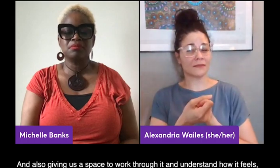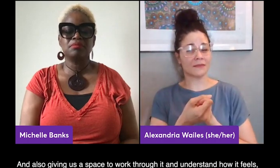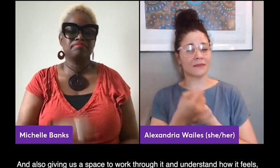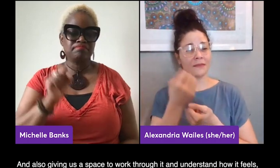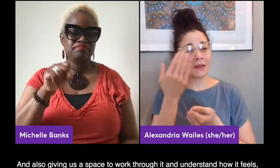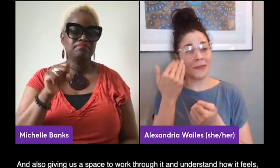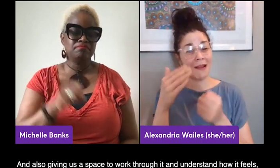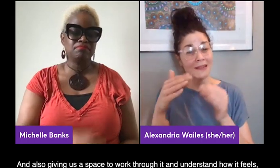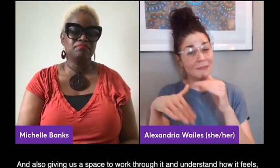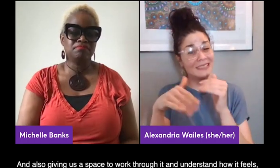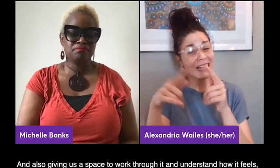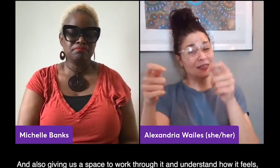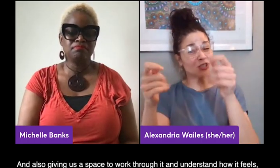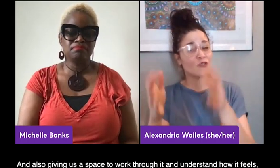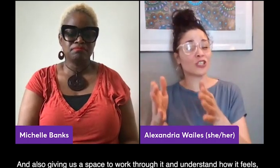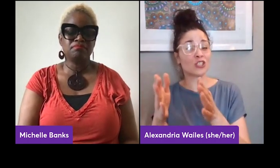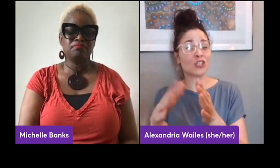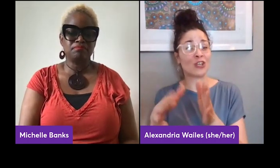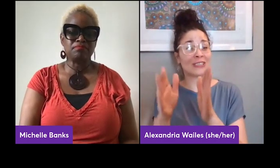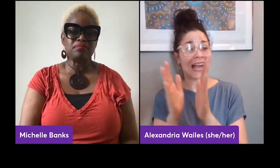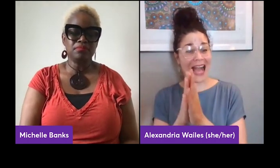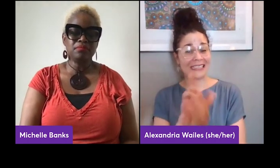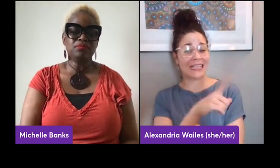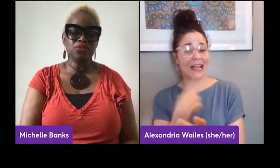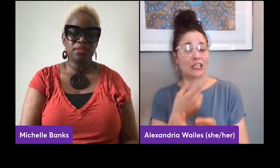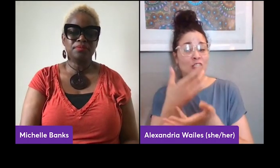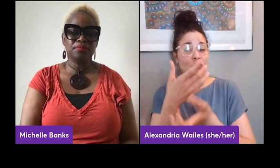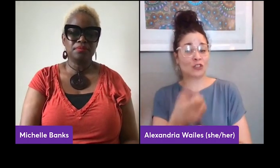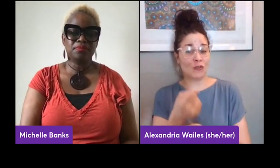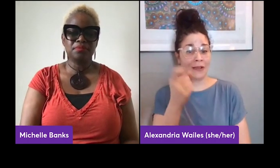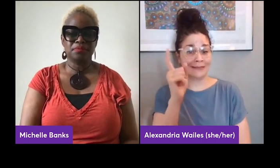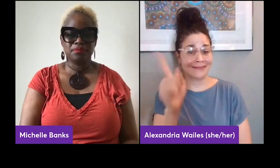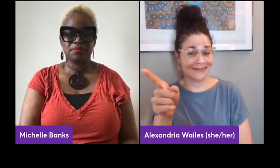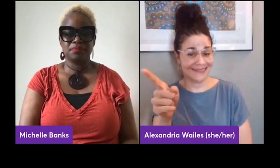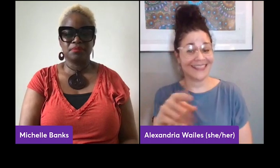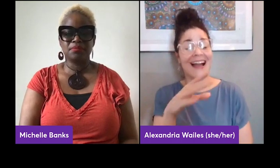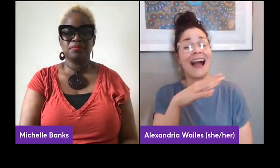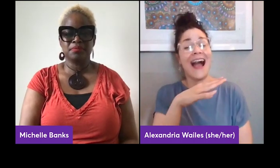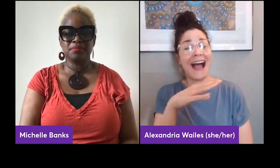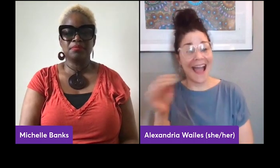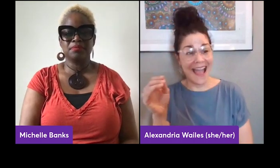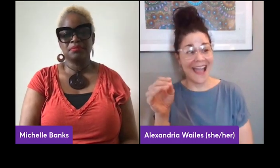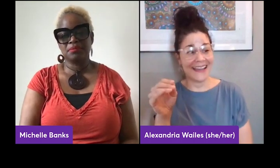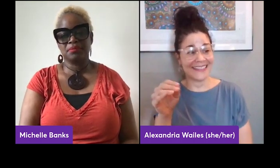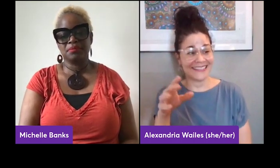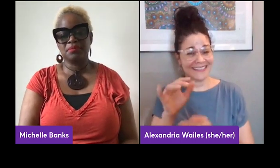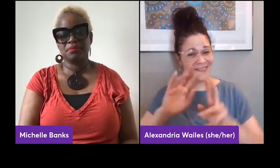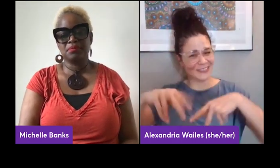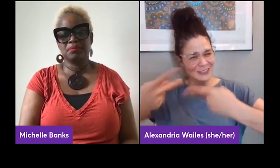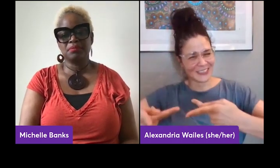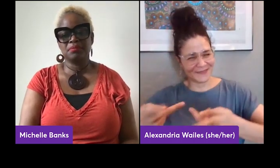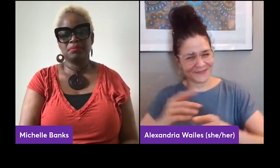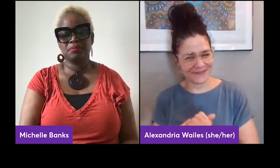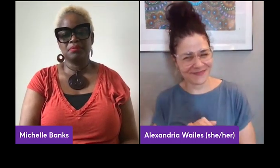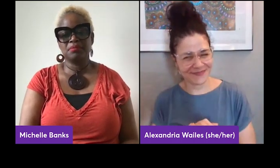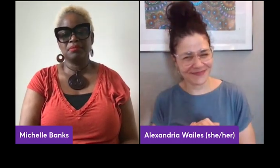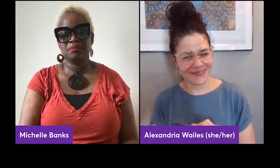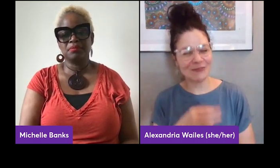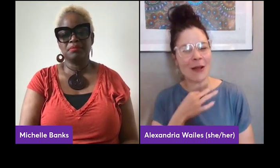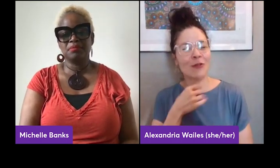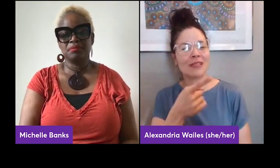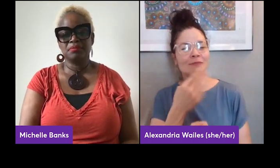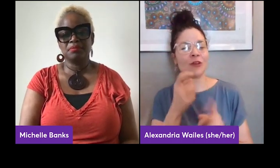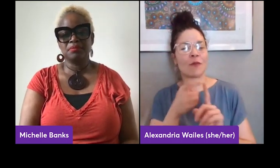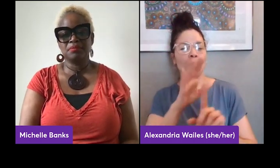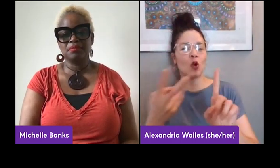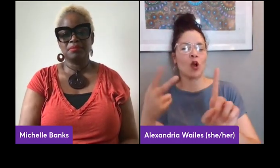trust, because the director is asking us basically to trust her, and vice versa.